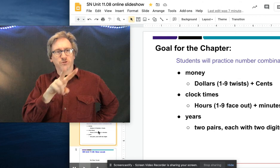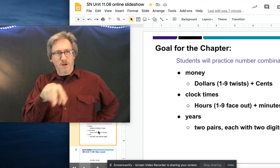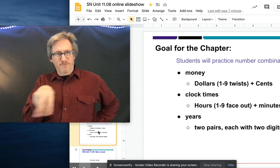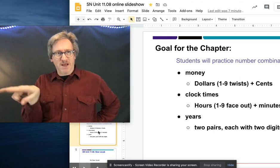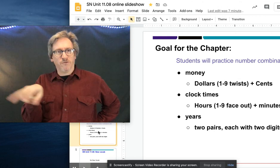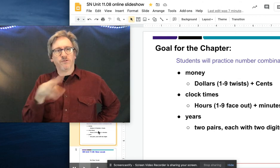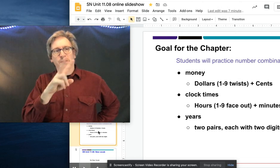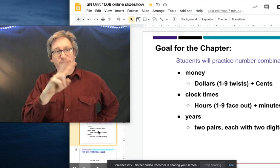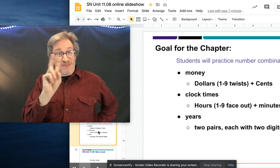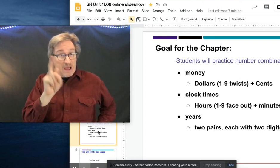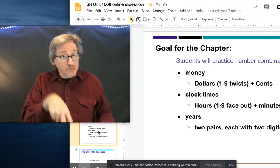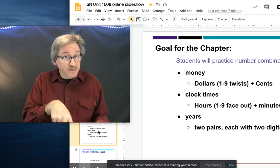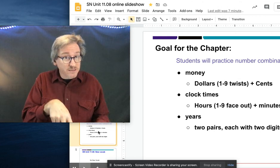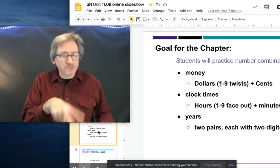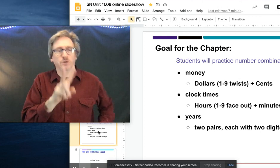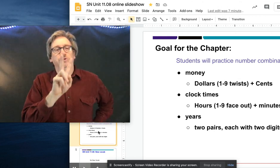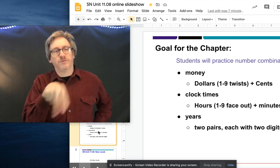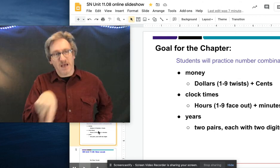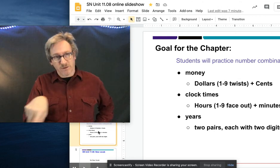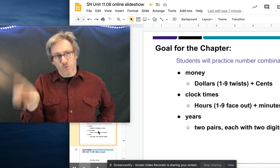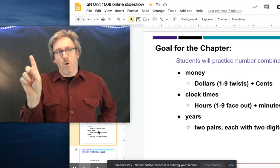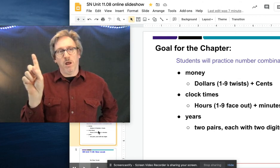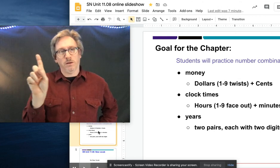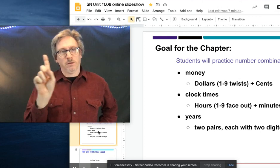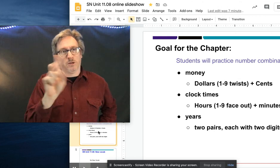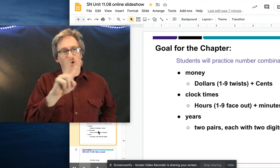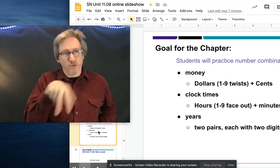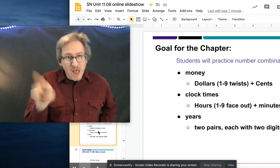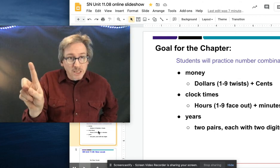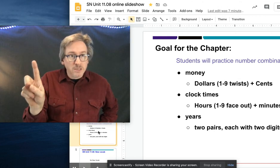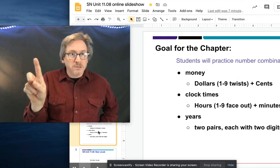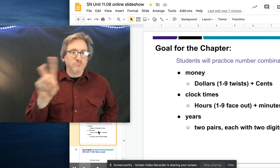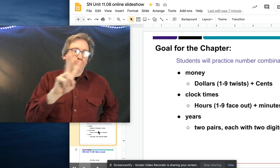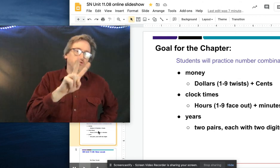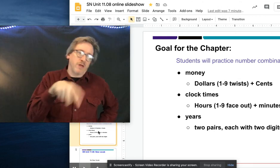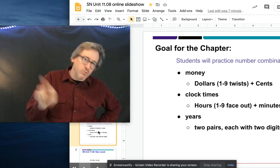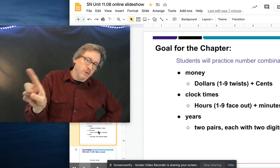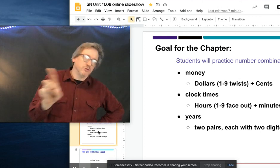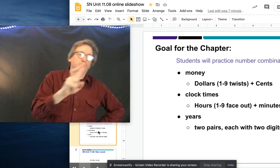O's or drop down for the 1000. So 2001,